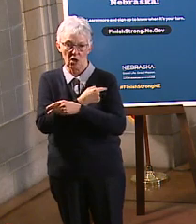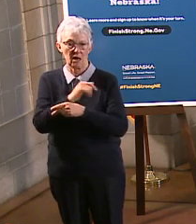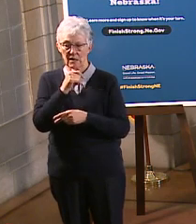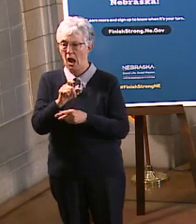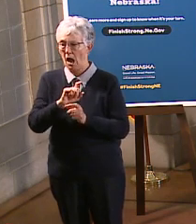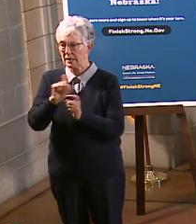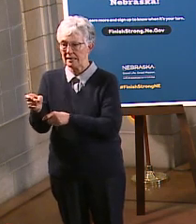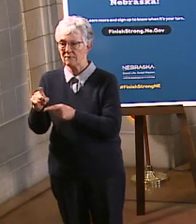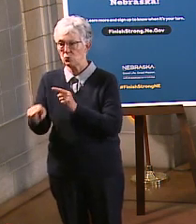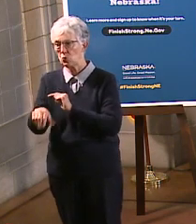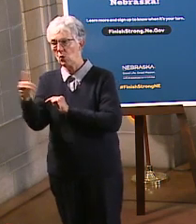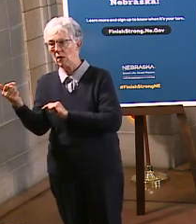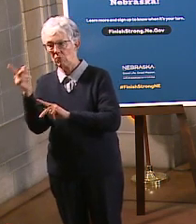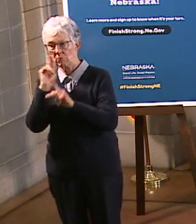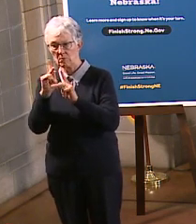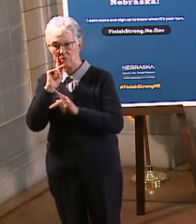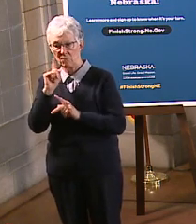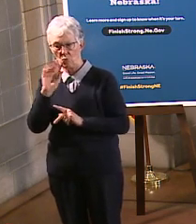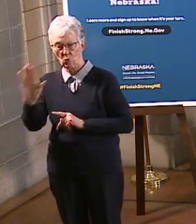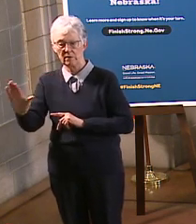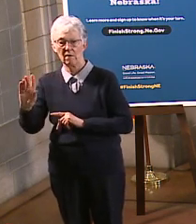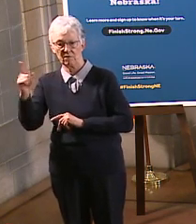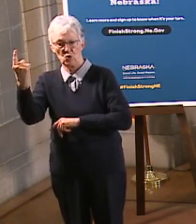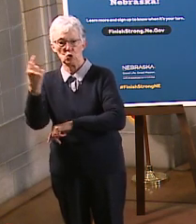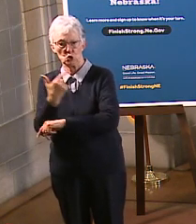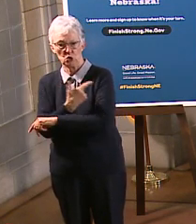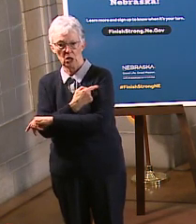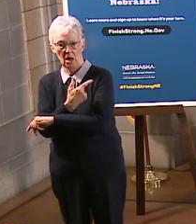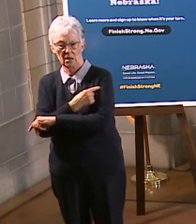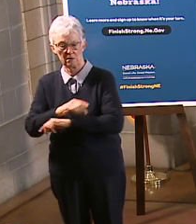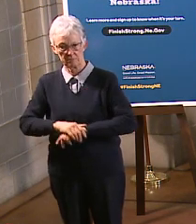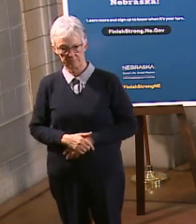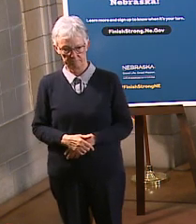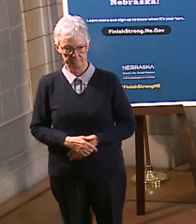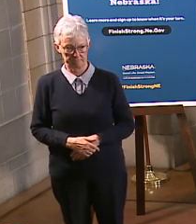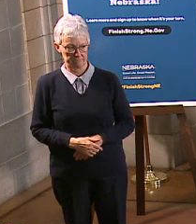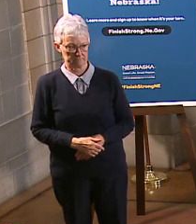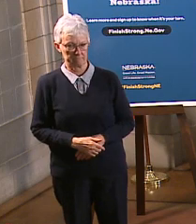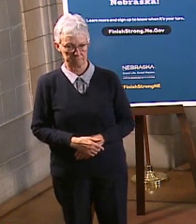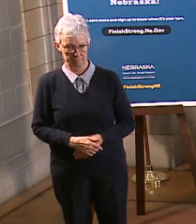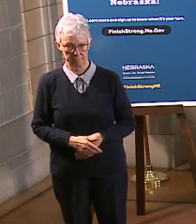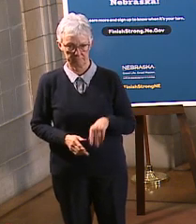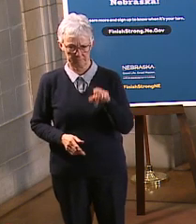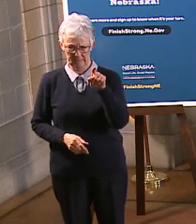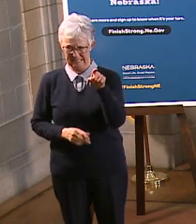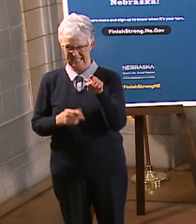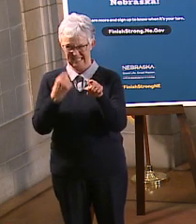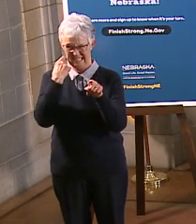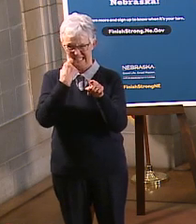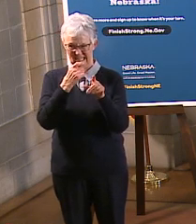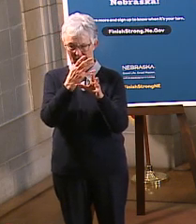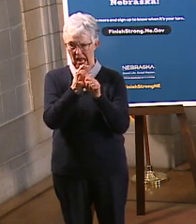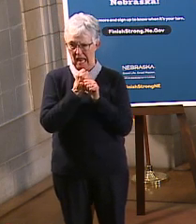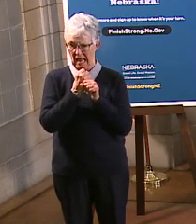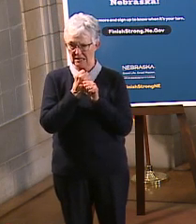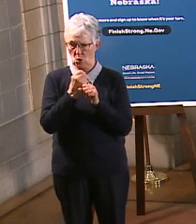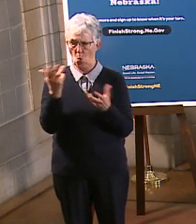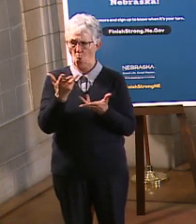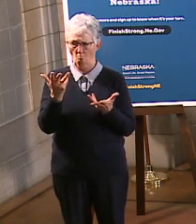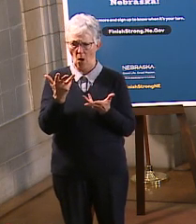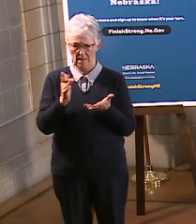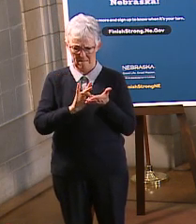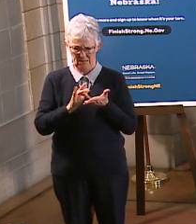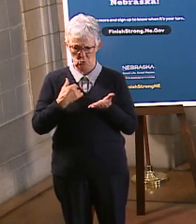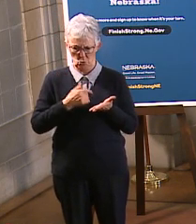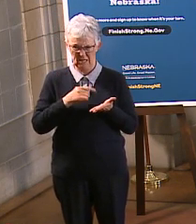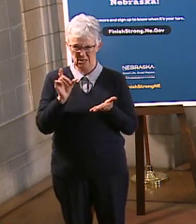Yeah, Andrew. Have you gotten an update on the shipments that were supposed to come in last week yet? Yeah, so the question Andrew's asking is about the shipments that were supposed to come in last week, and that was